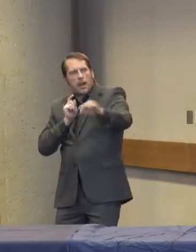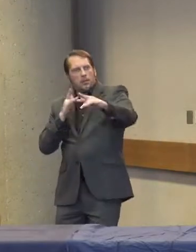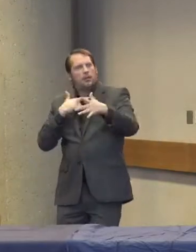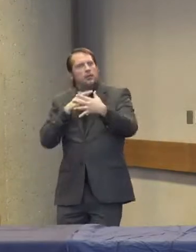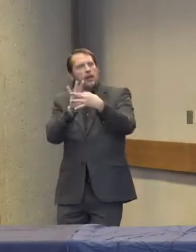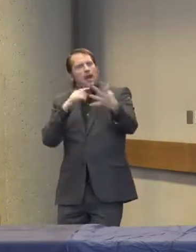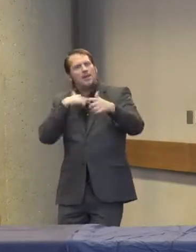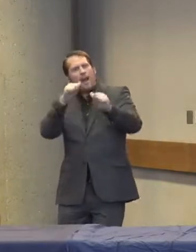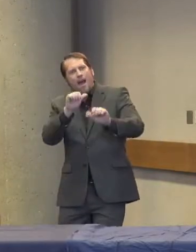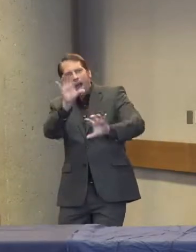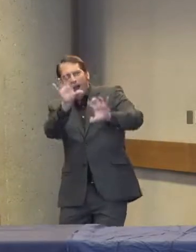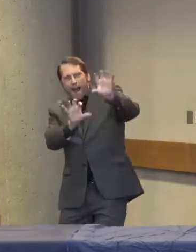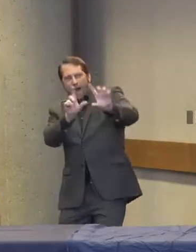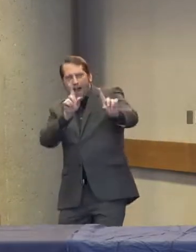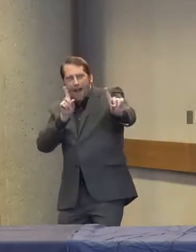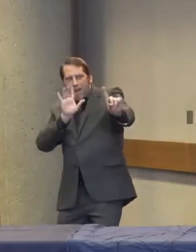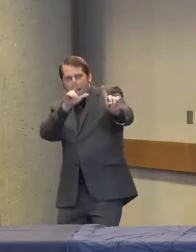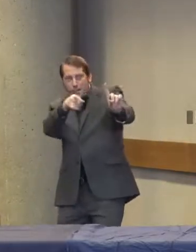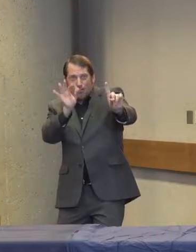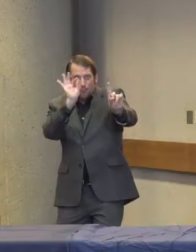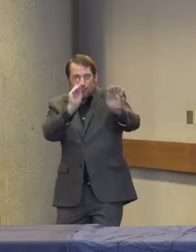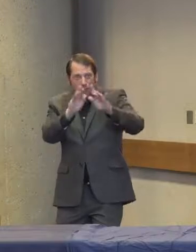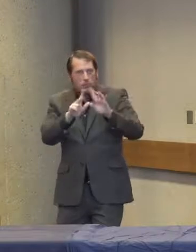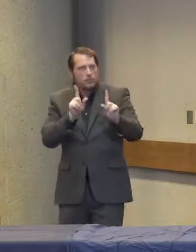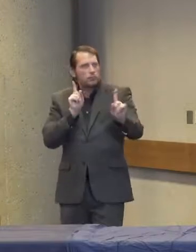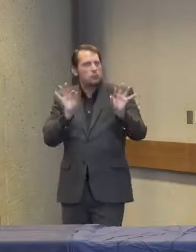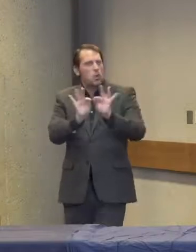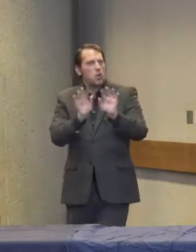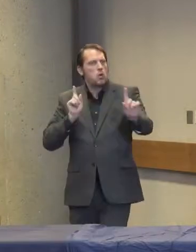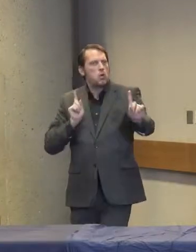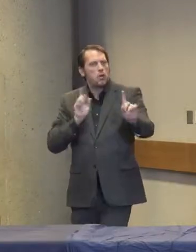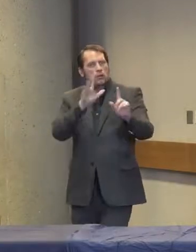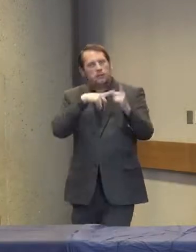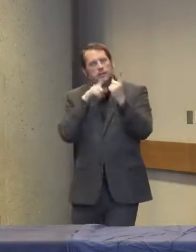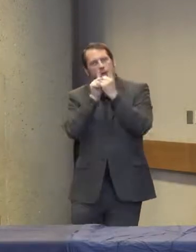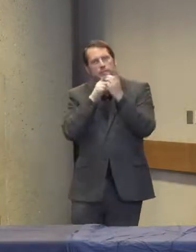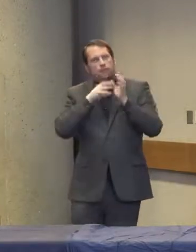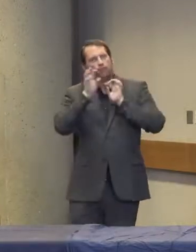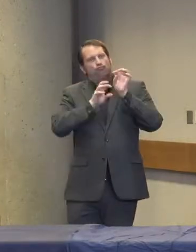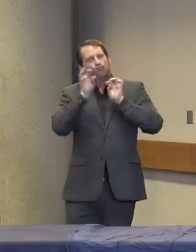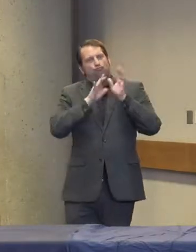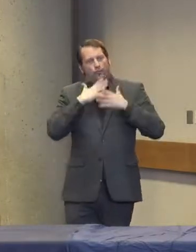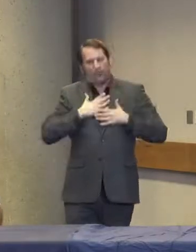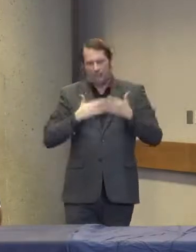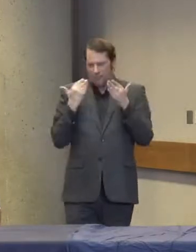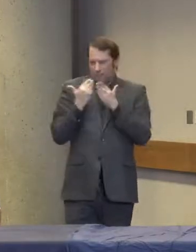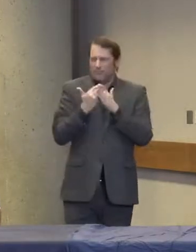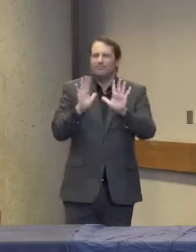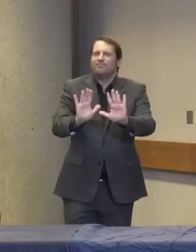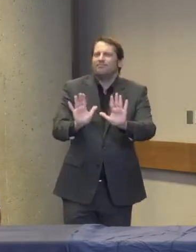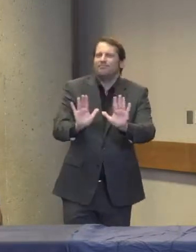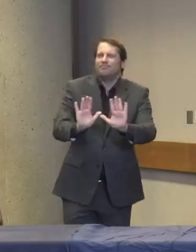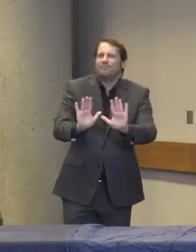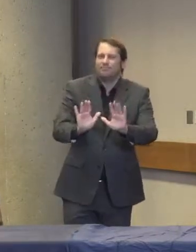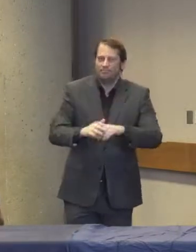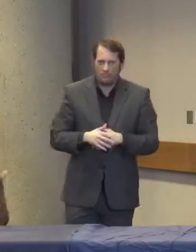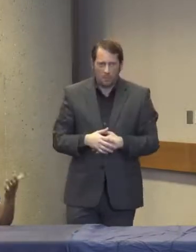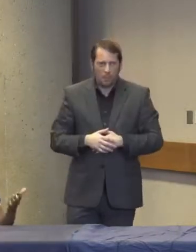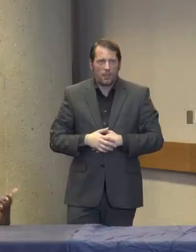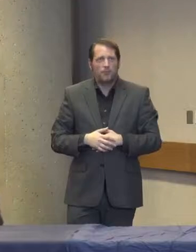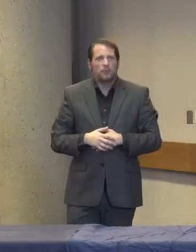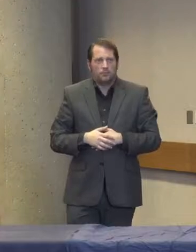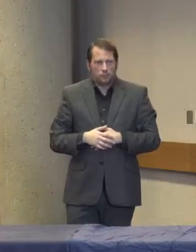in meaningful ways, just maybe not as closely and intimately physically, but those connections can remain intact